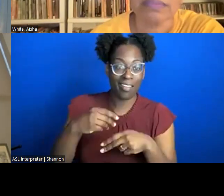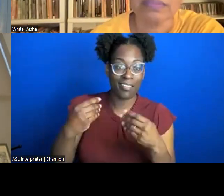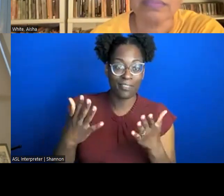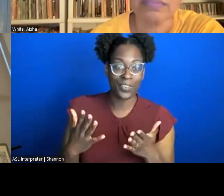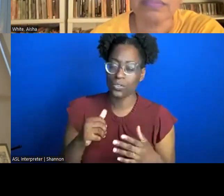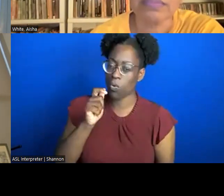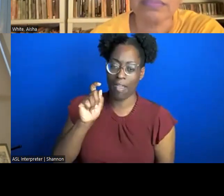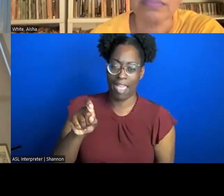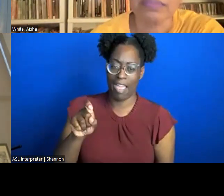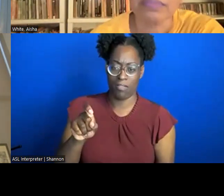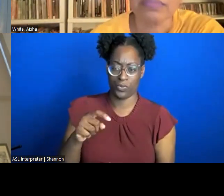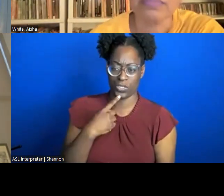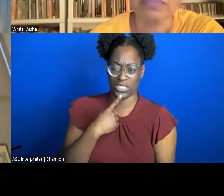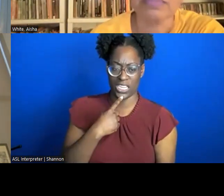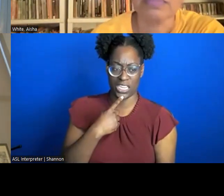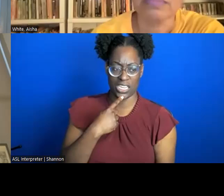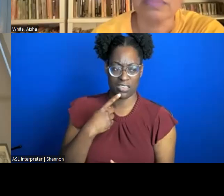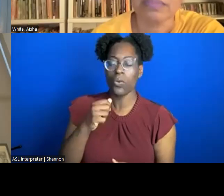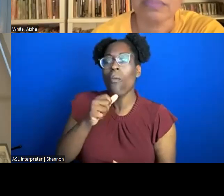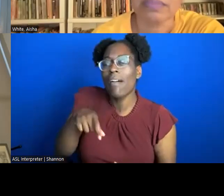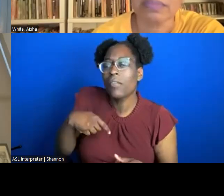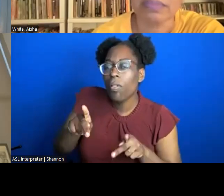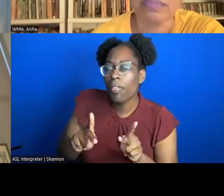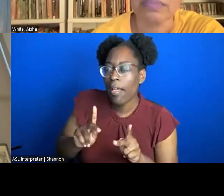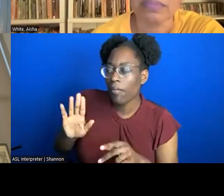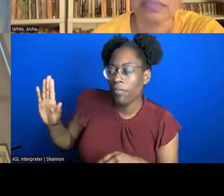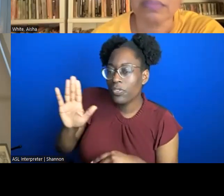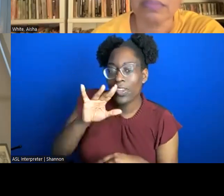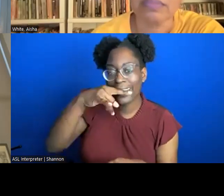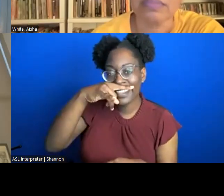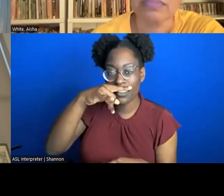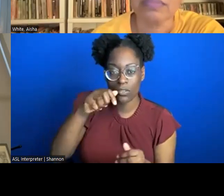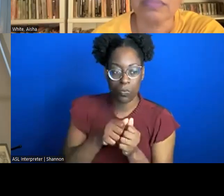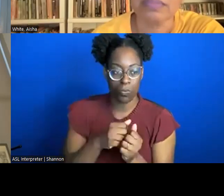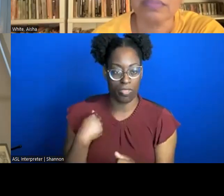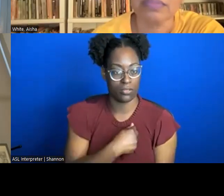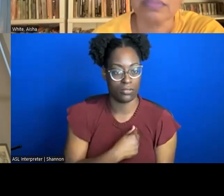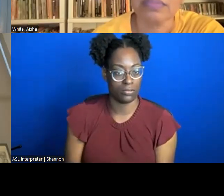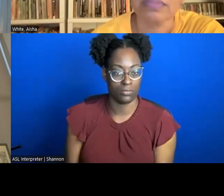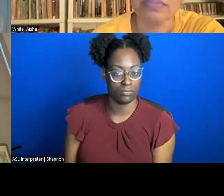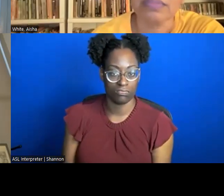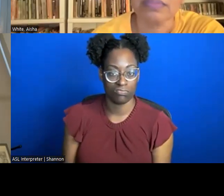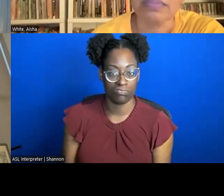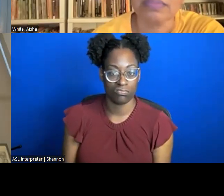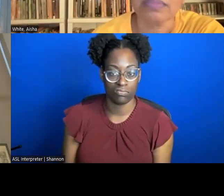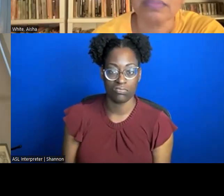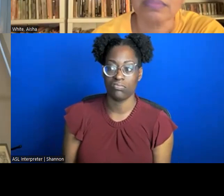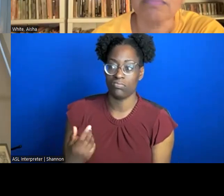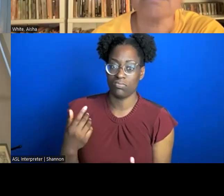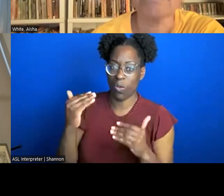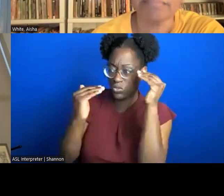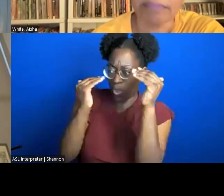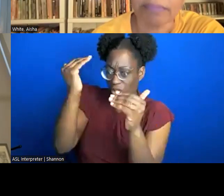when we let our children out of our home and put them into formal care and education that in many cases we know has harmed us,